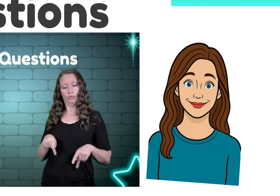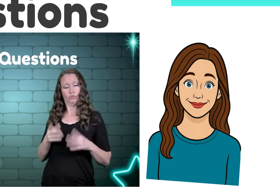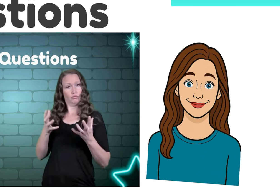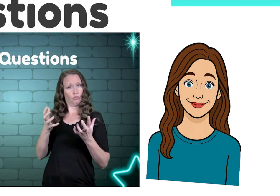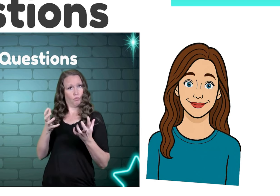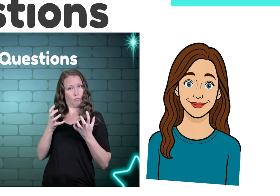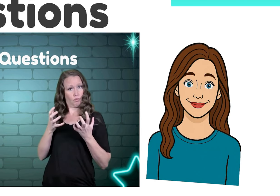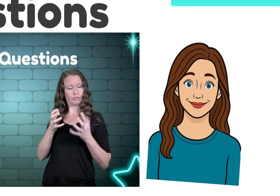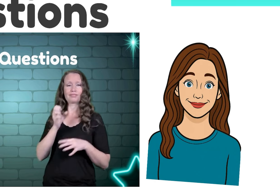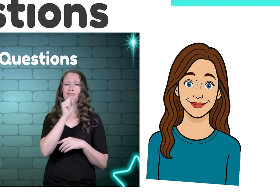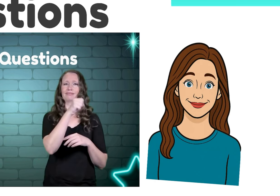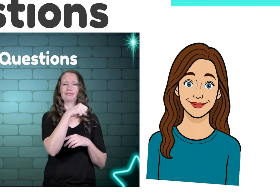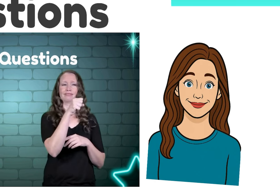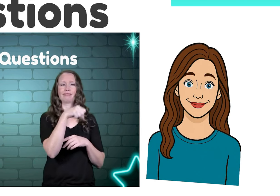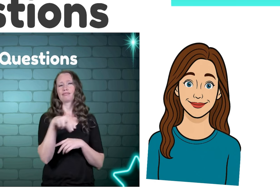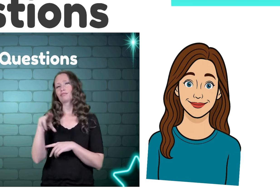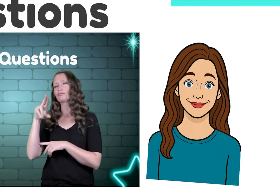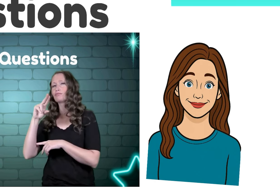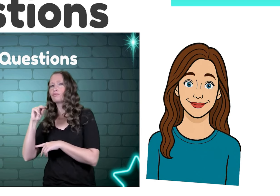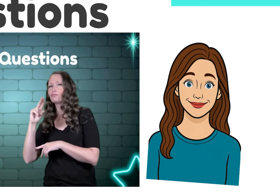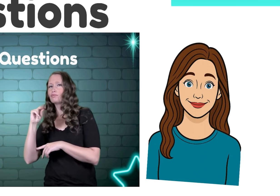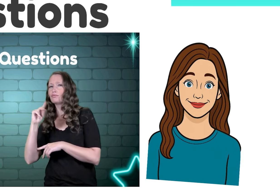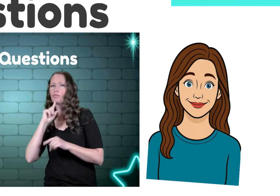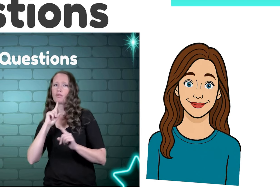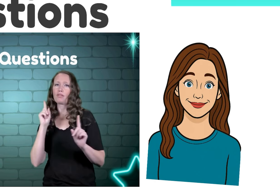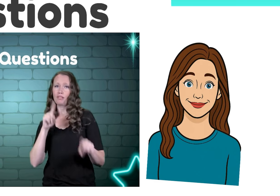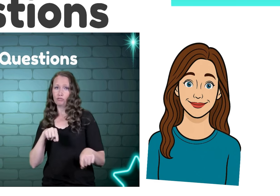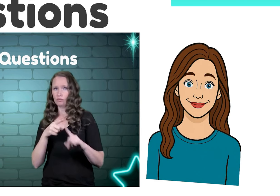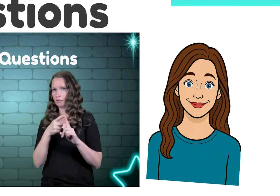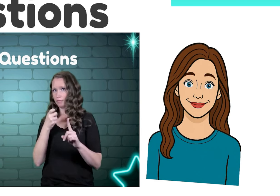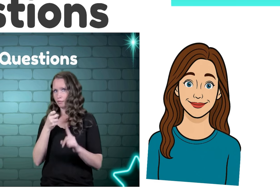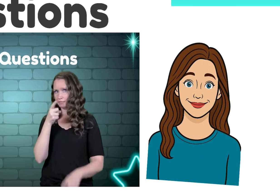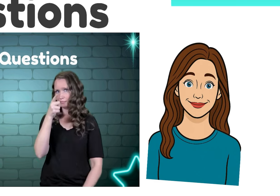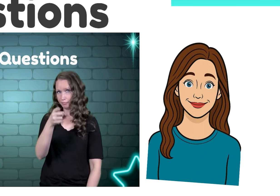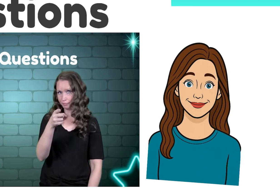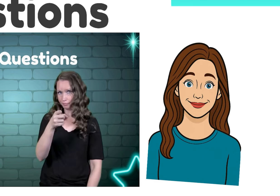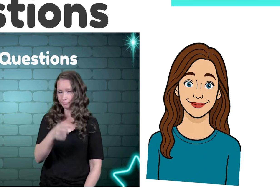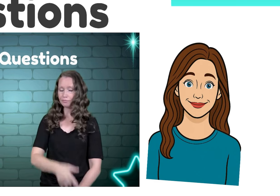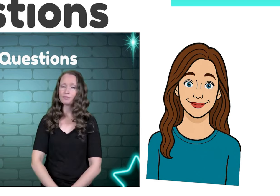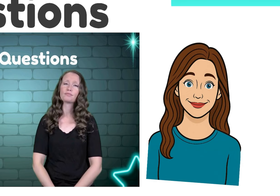to receive a yes or no answer from you.